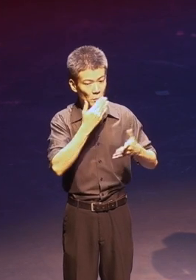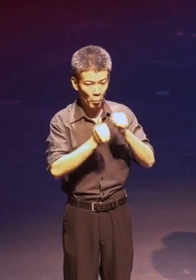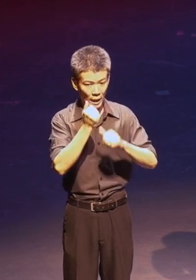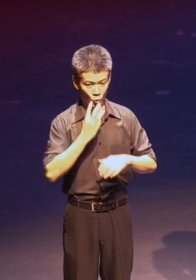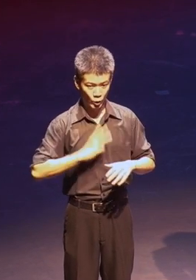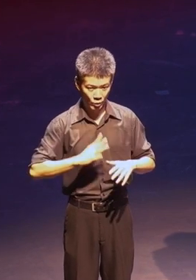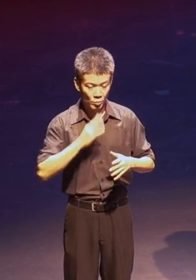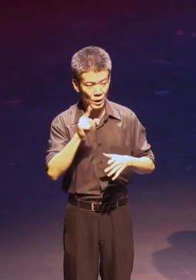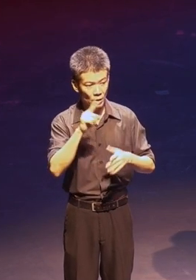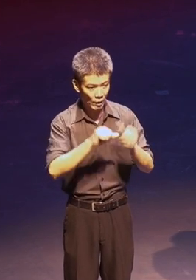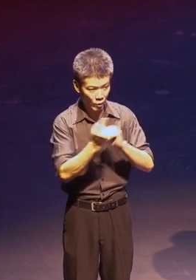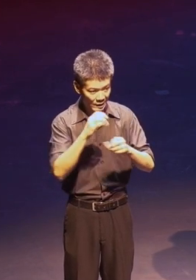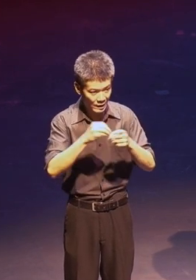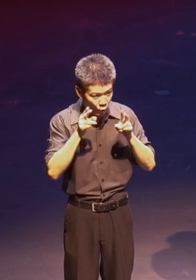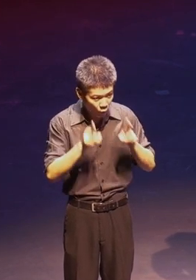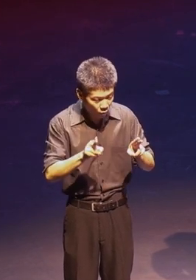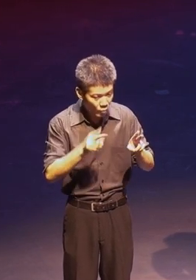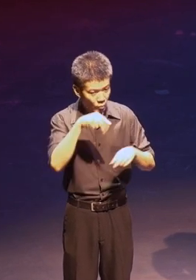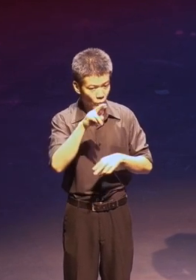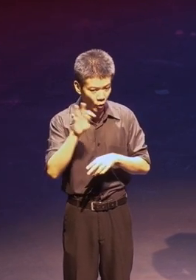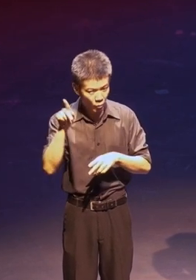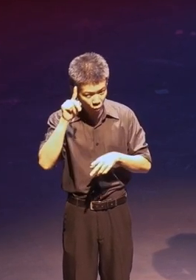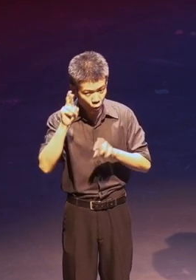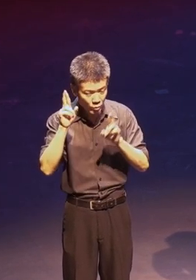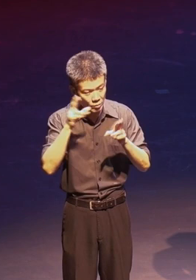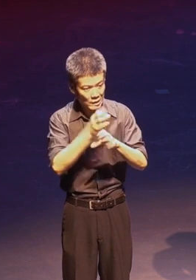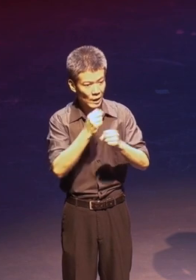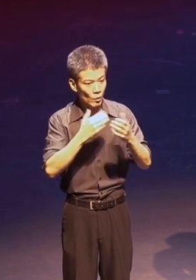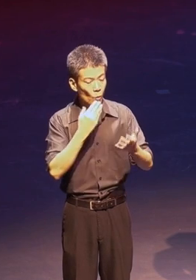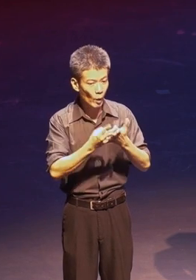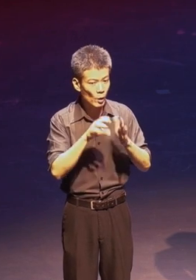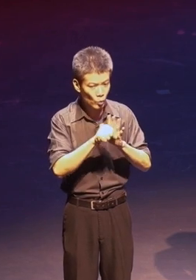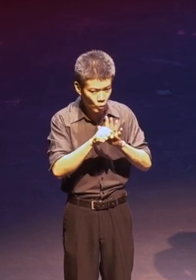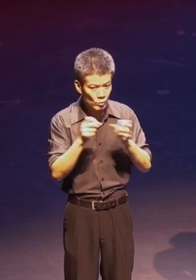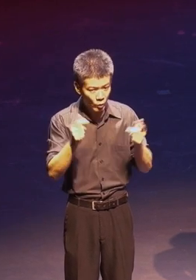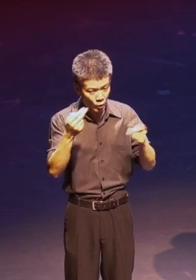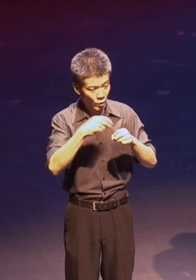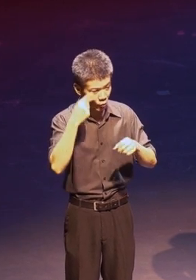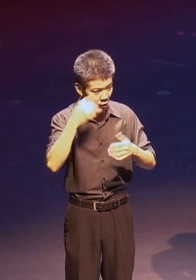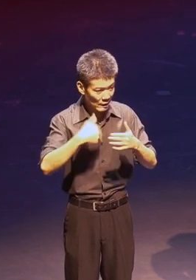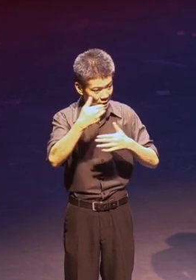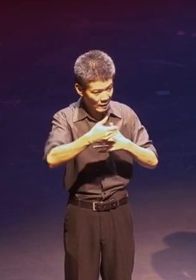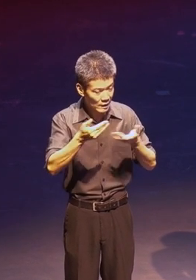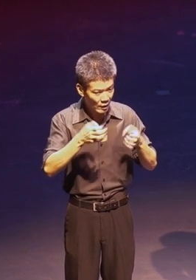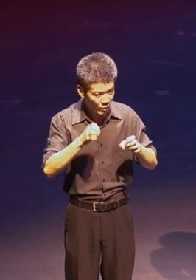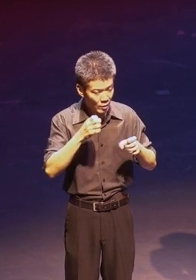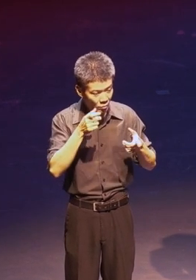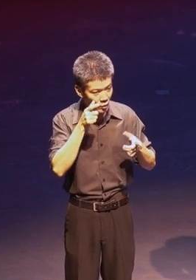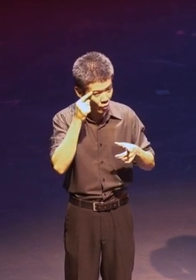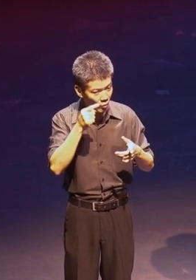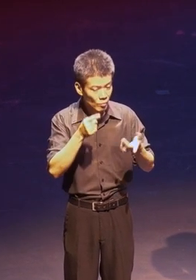best wishes on behalf of everyone in this hall to Prof. Hope he recovers soon and quickly and join us for our next available event at ADF2023. I was